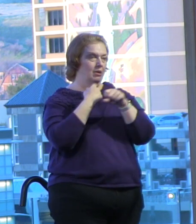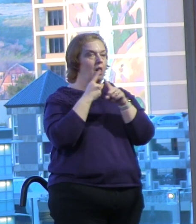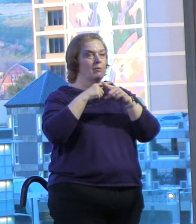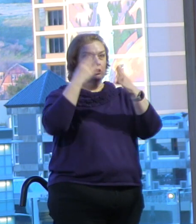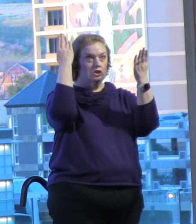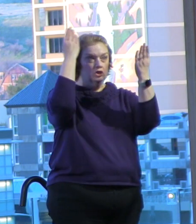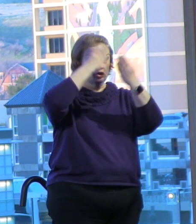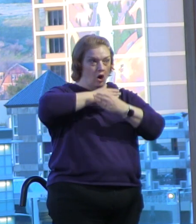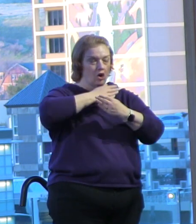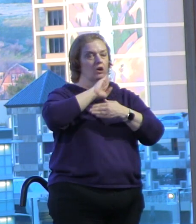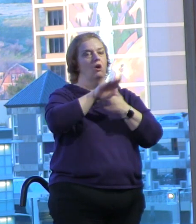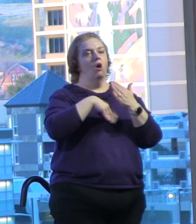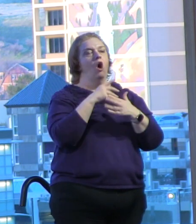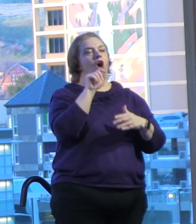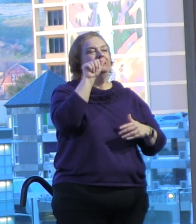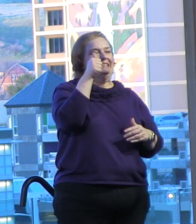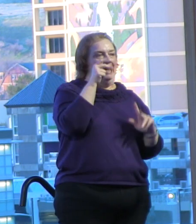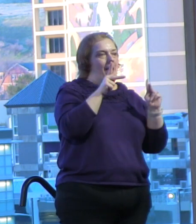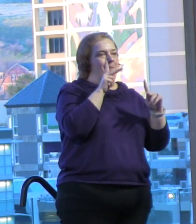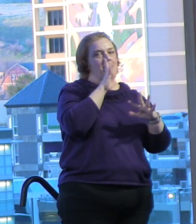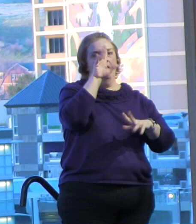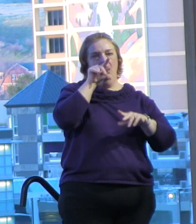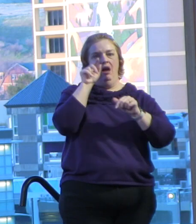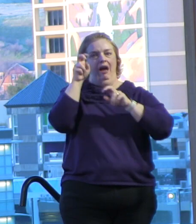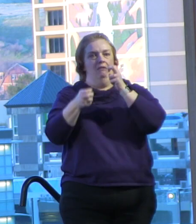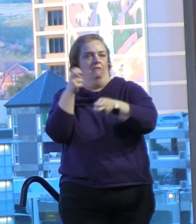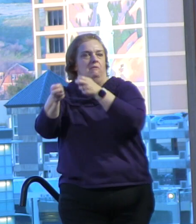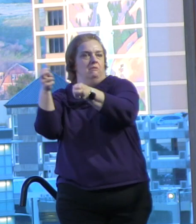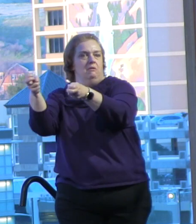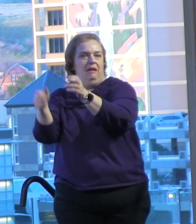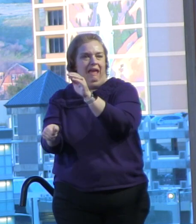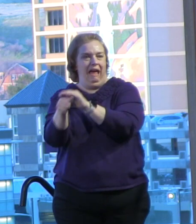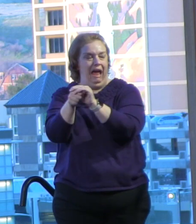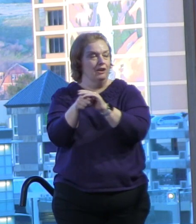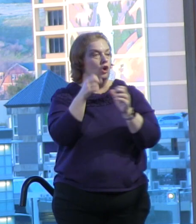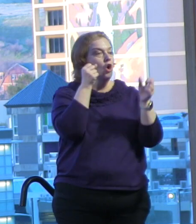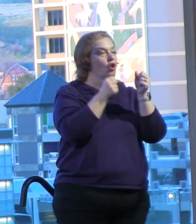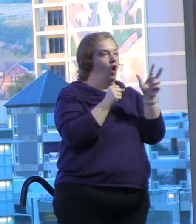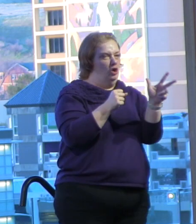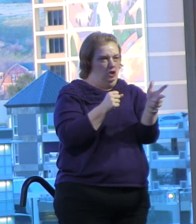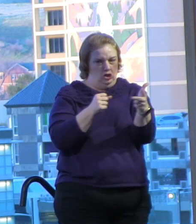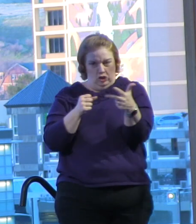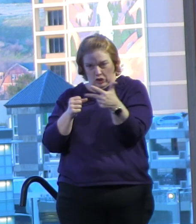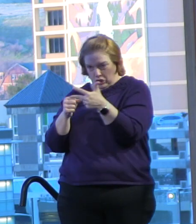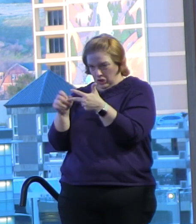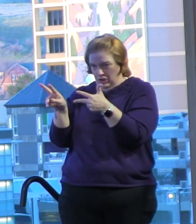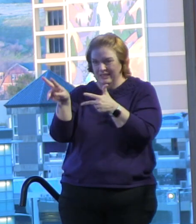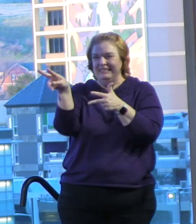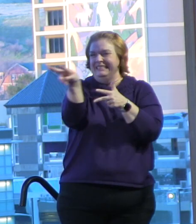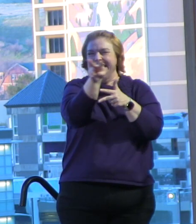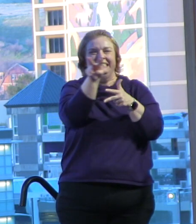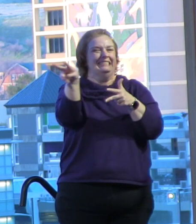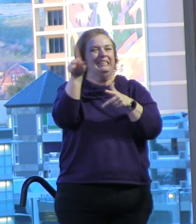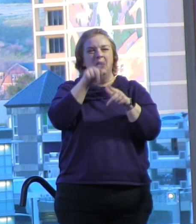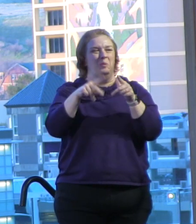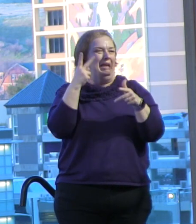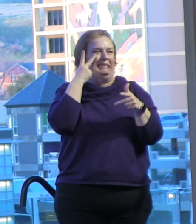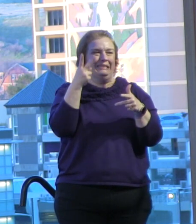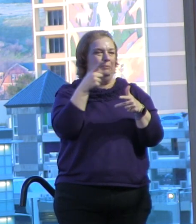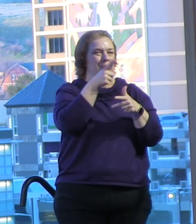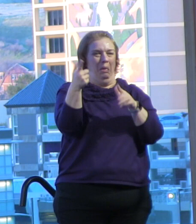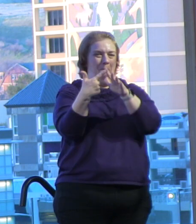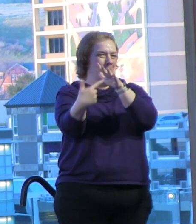10 assailants hide into this empty lot, even with the headlights of the car in front of them, and we can't find them. It's like they vanished.